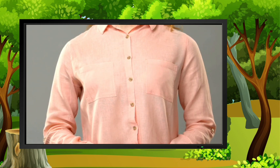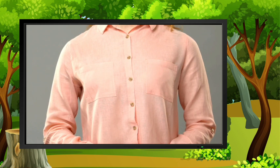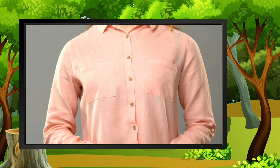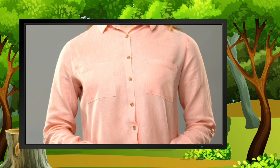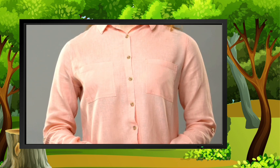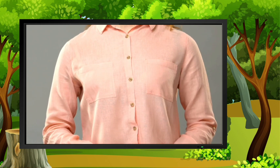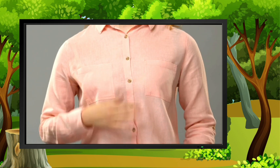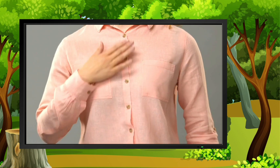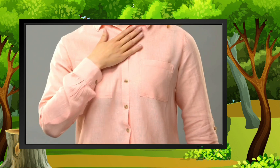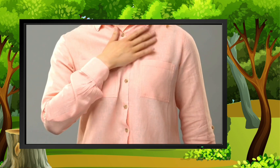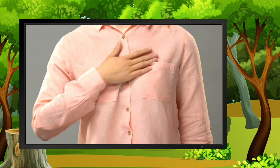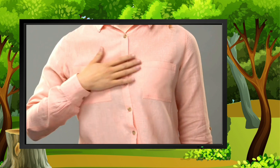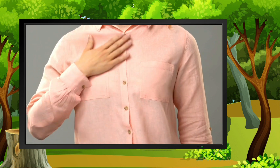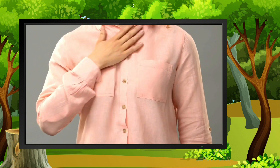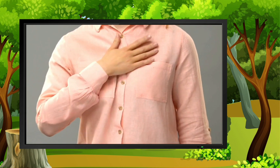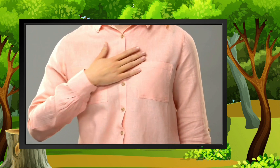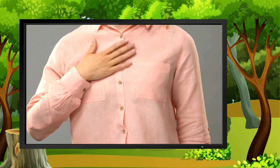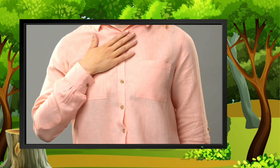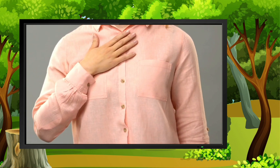Please.